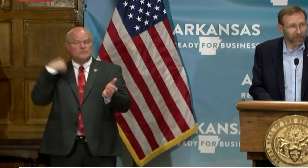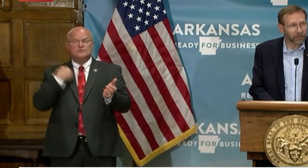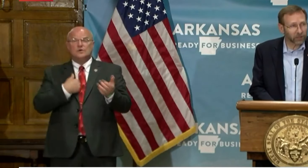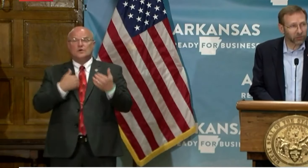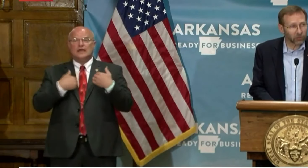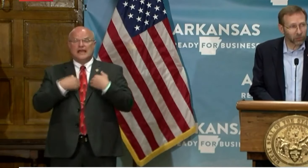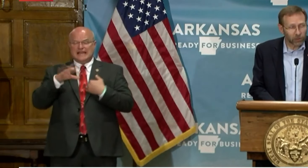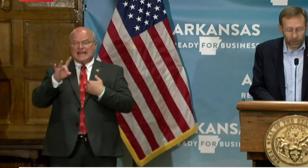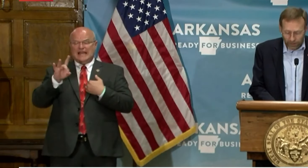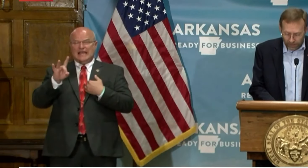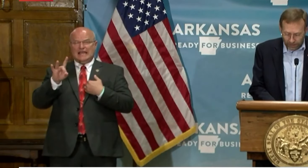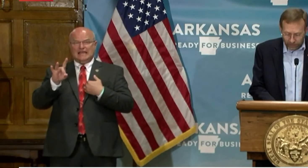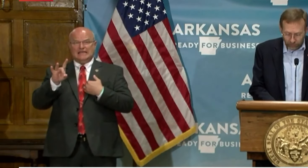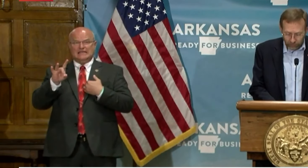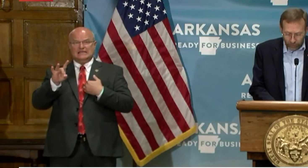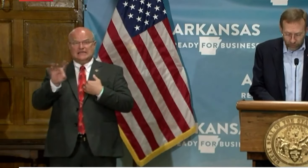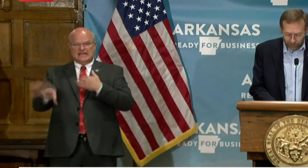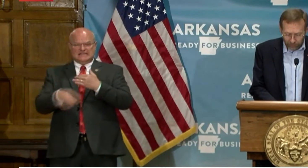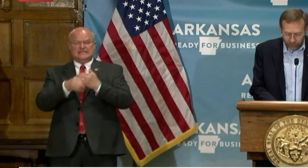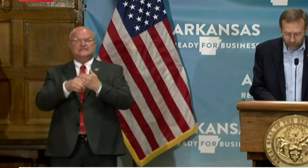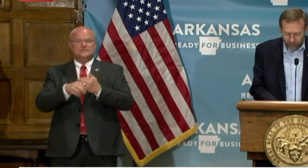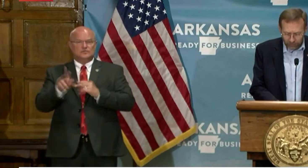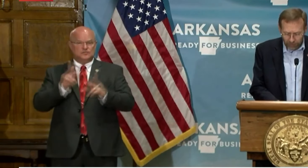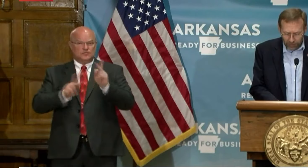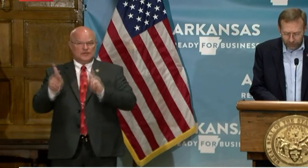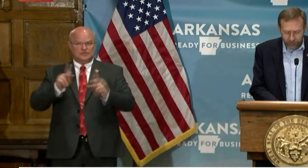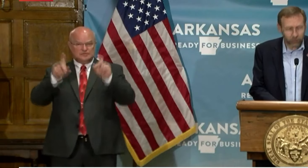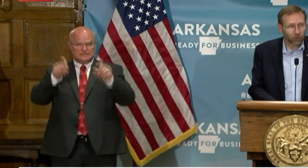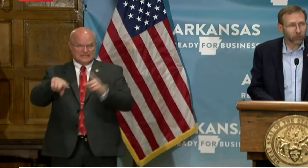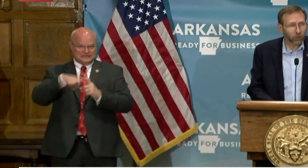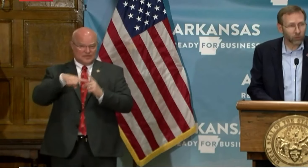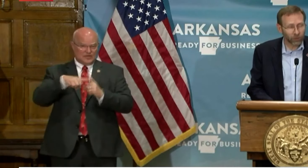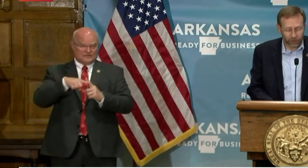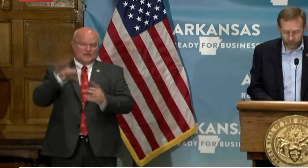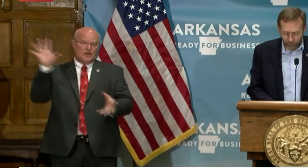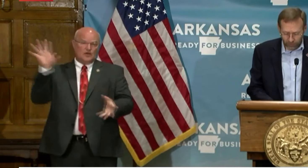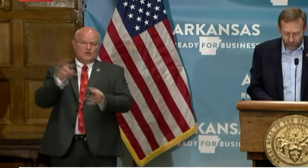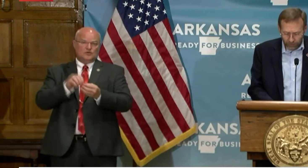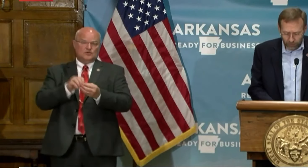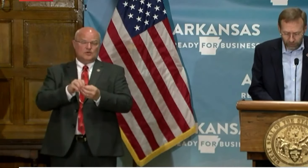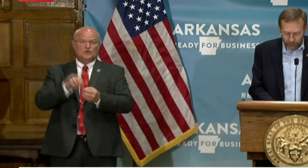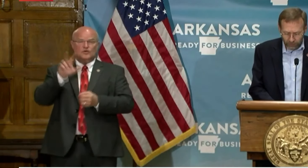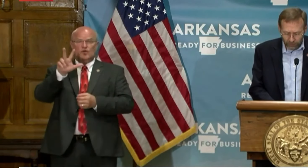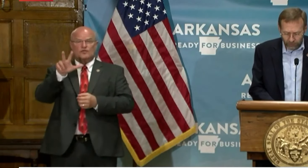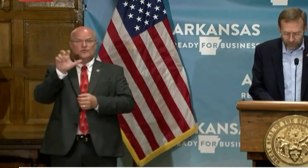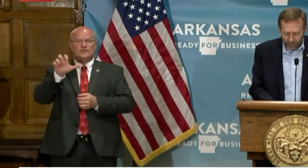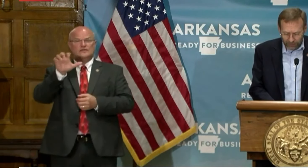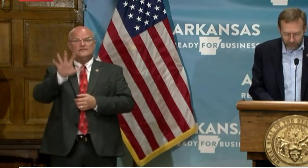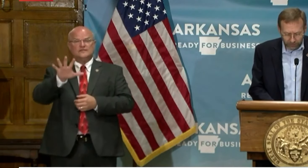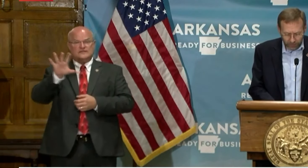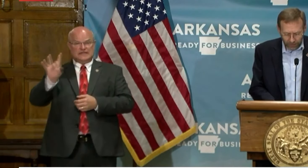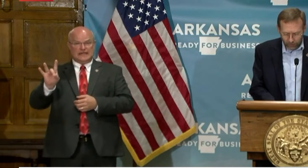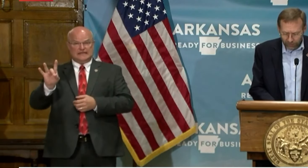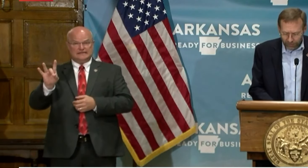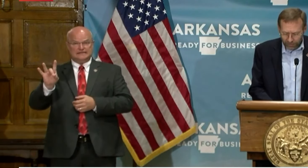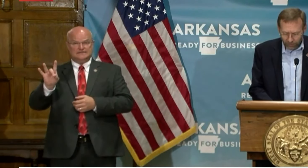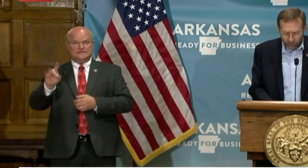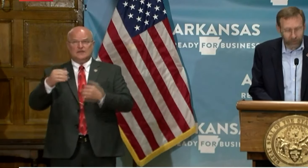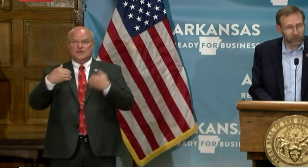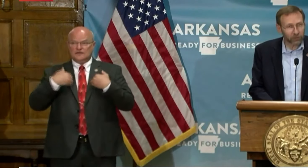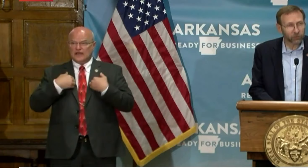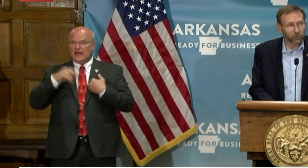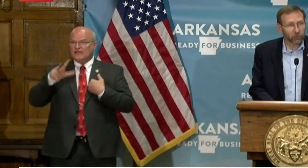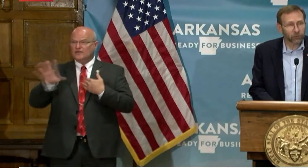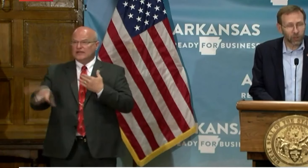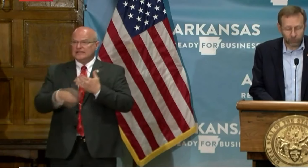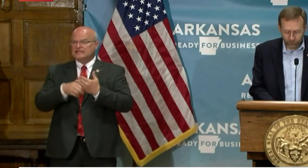had 8 additional nursing home residents test positive, so our total there is 358. And we've had